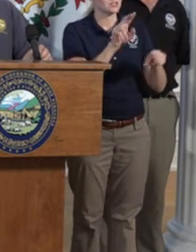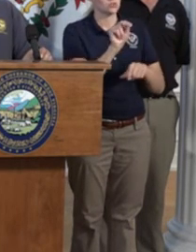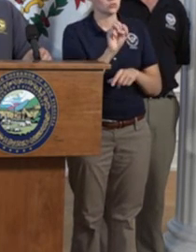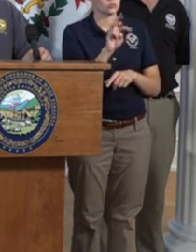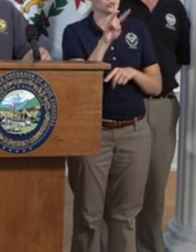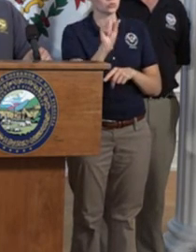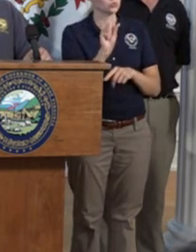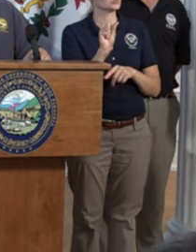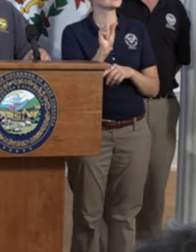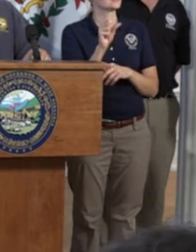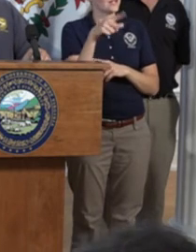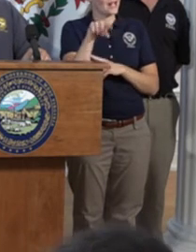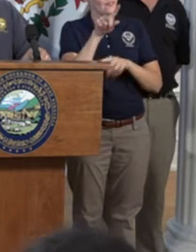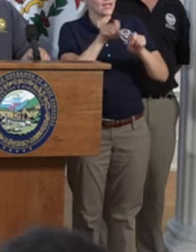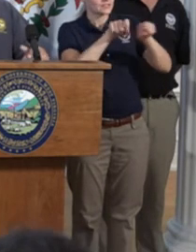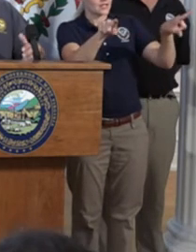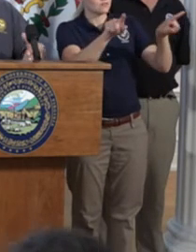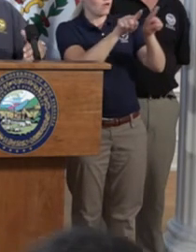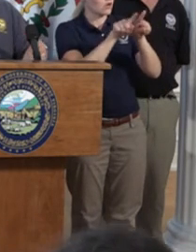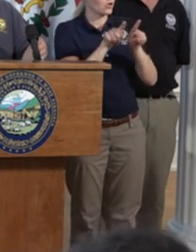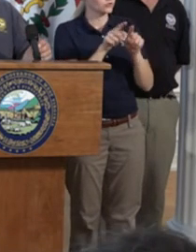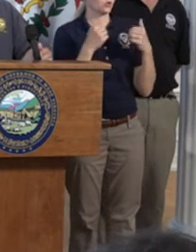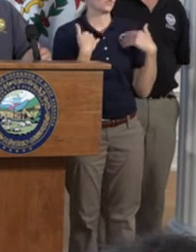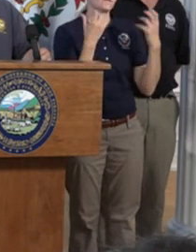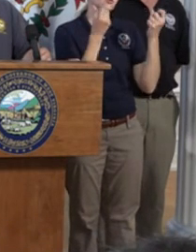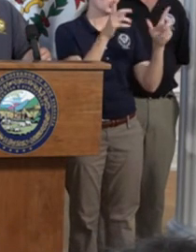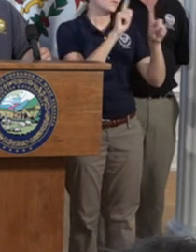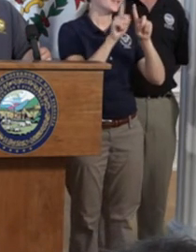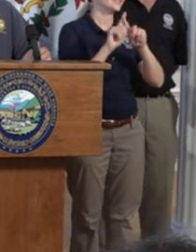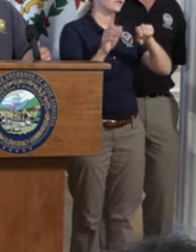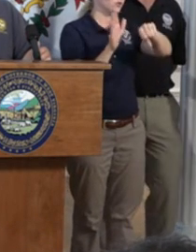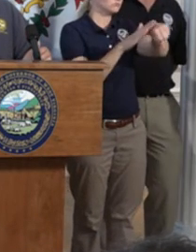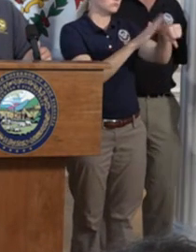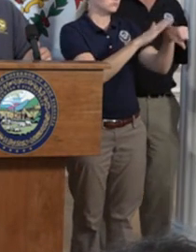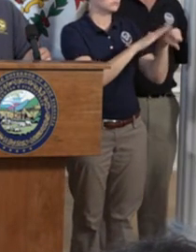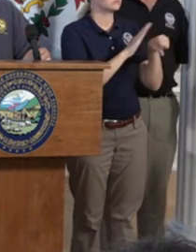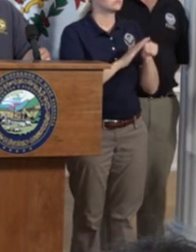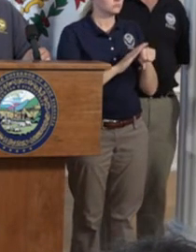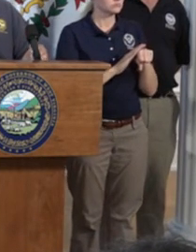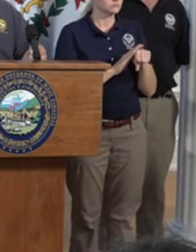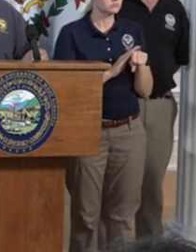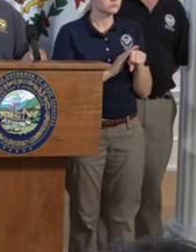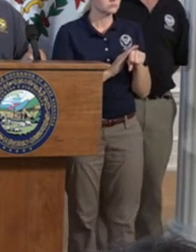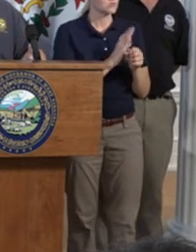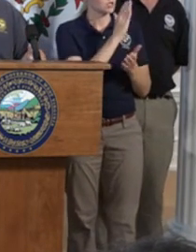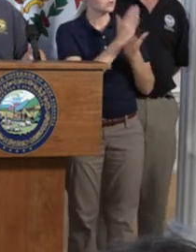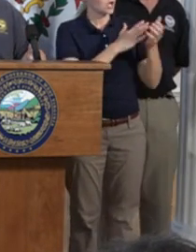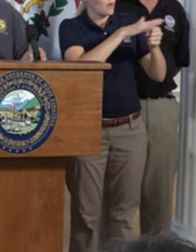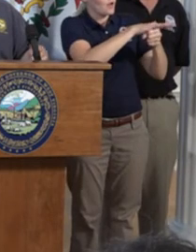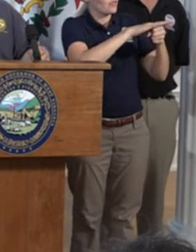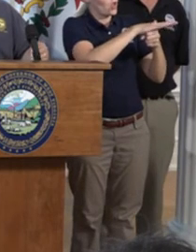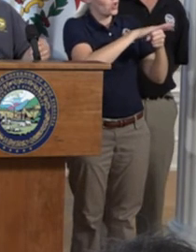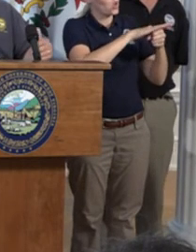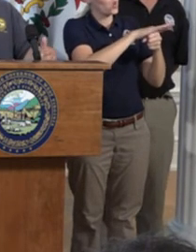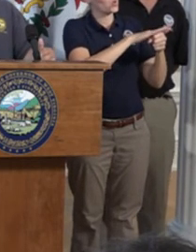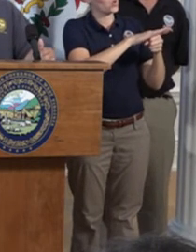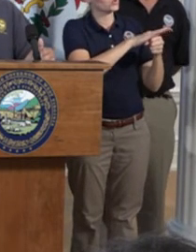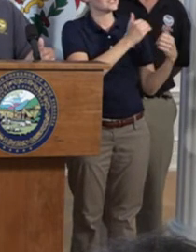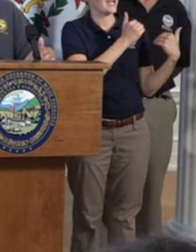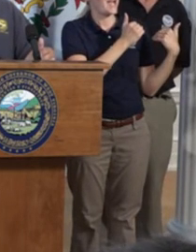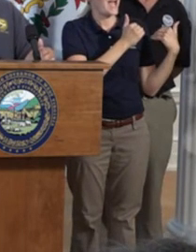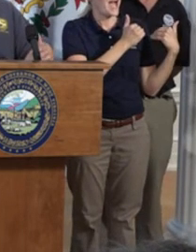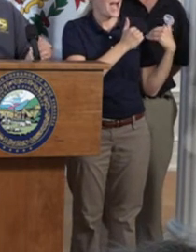those alerts out. So there are numerous ways that those alerts go out. Some of the local jurisdictions also have